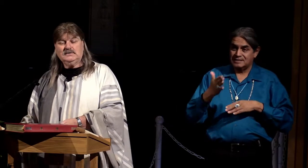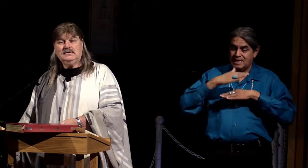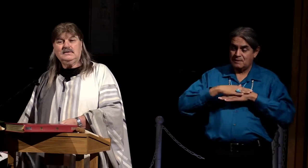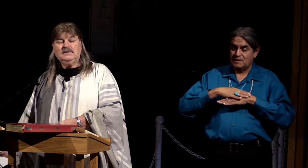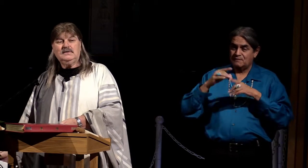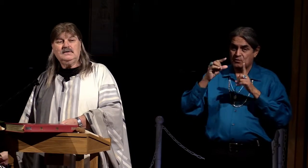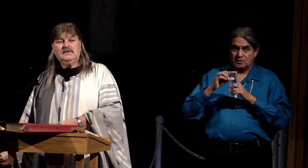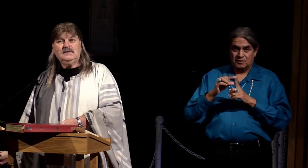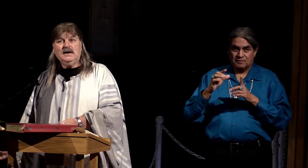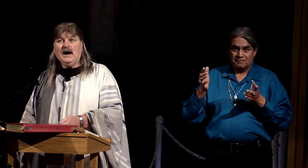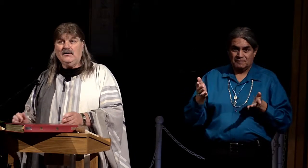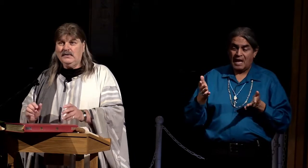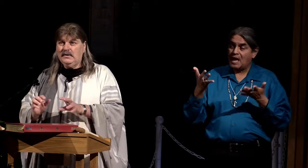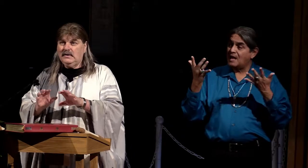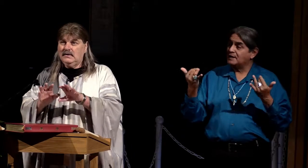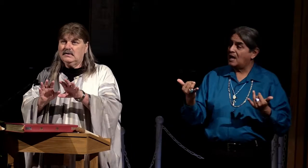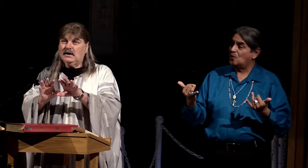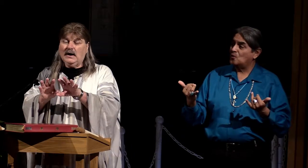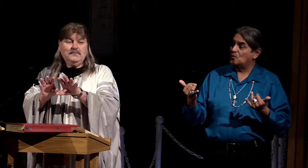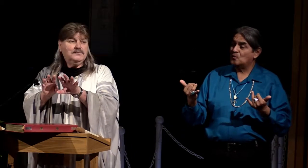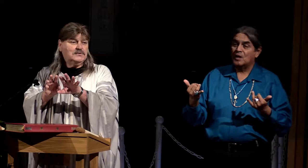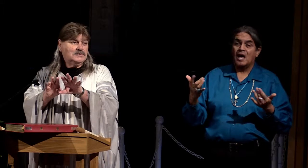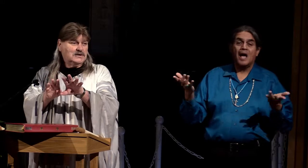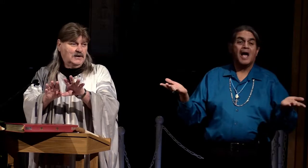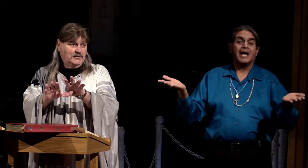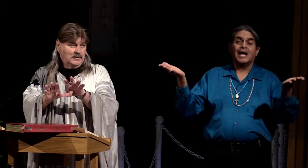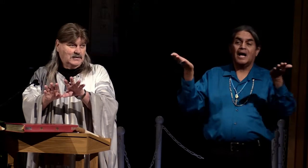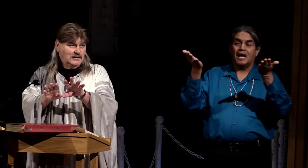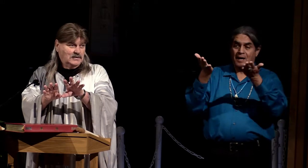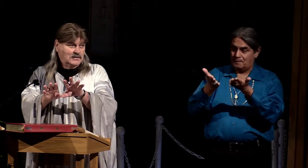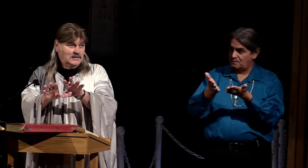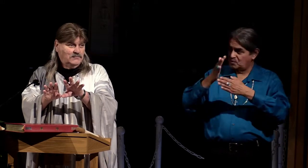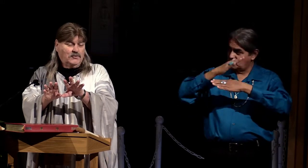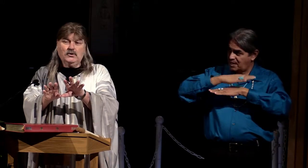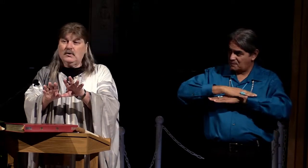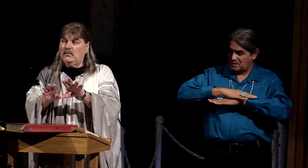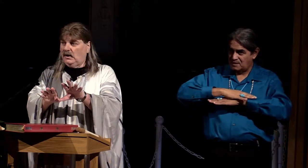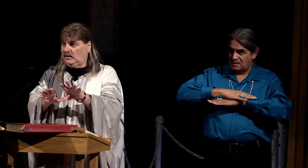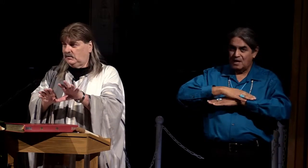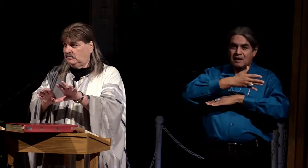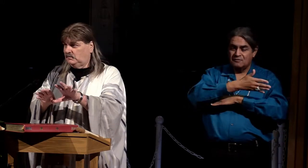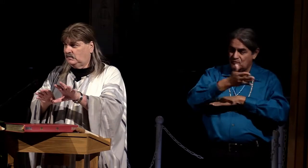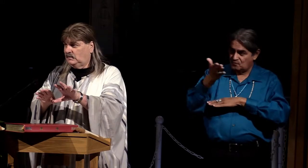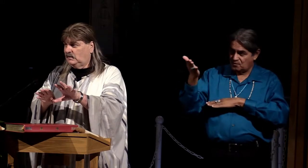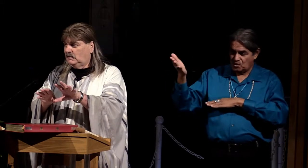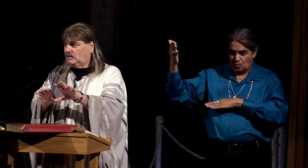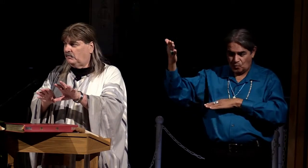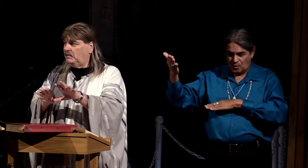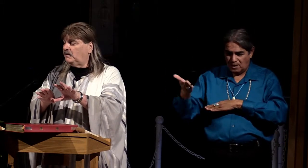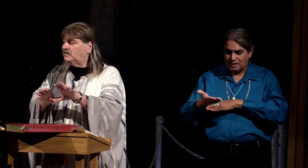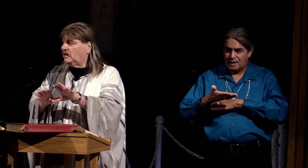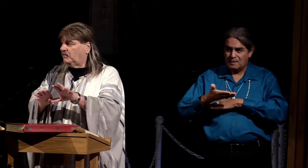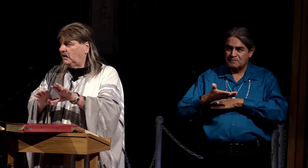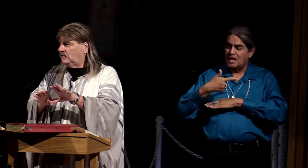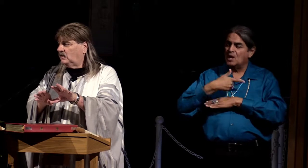Word. Now, come to the table, for you are welcome, that